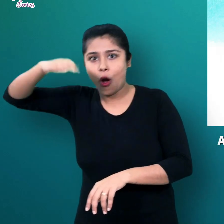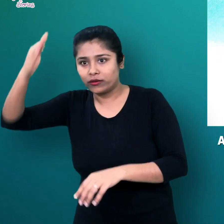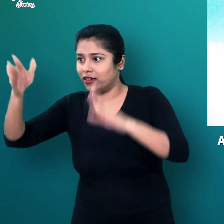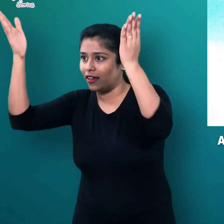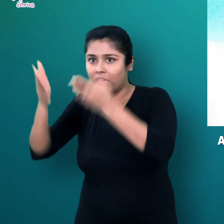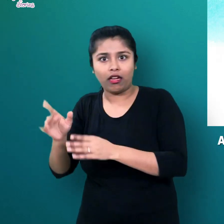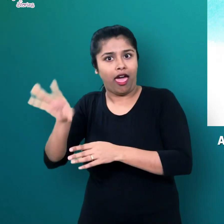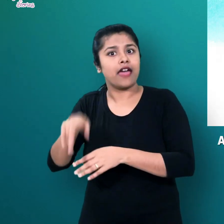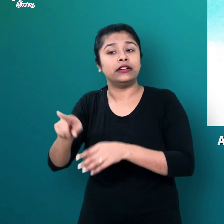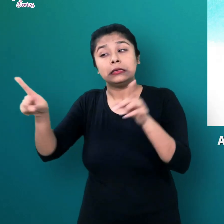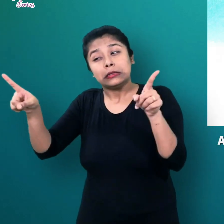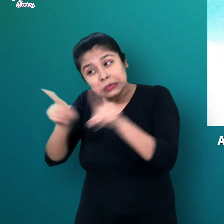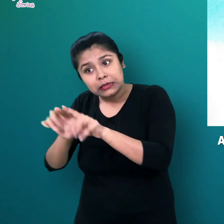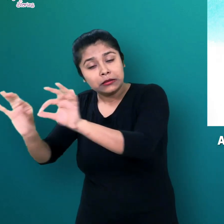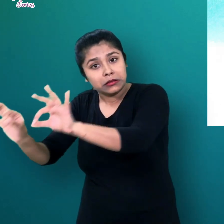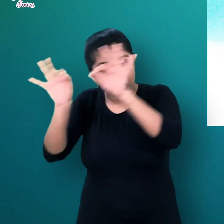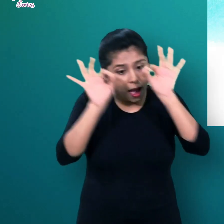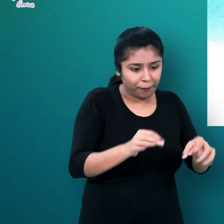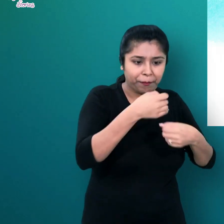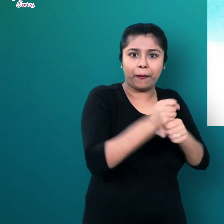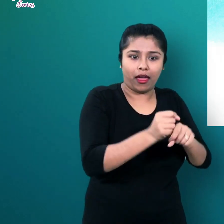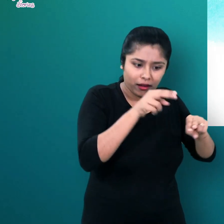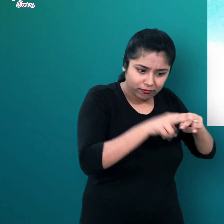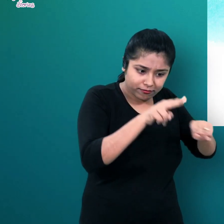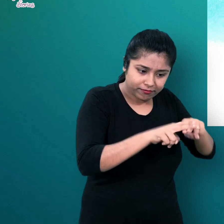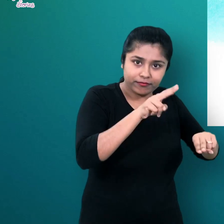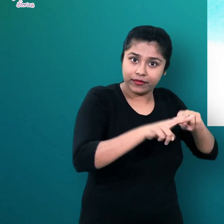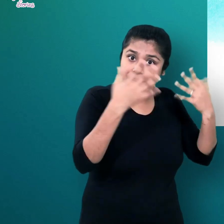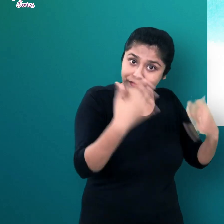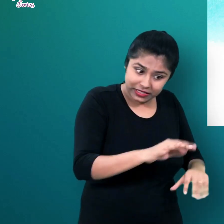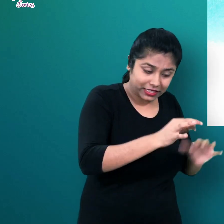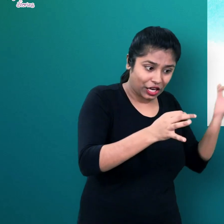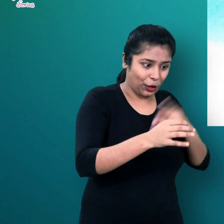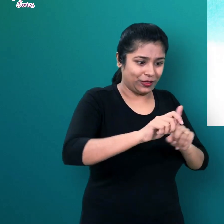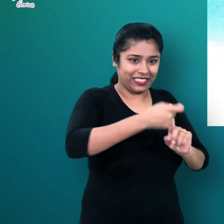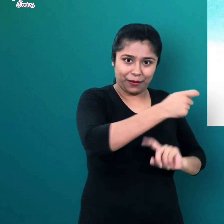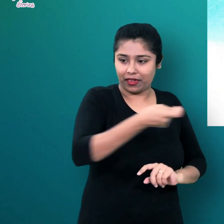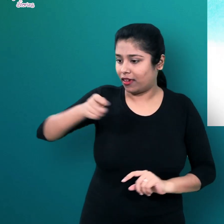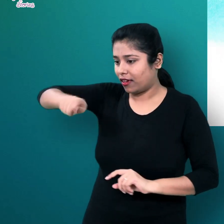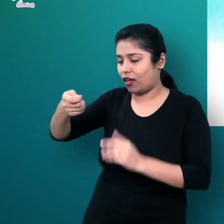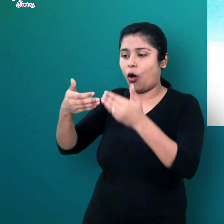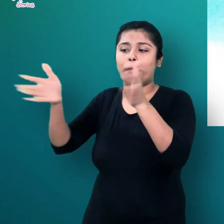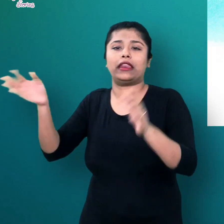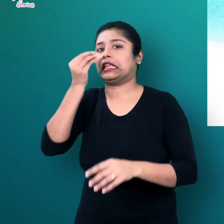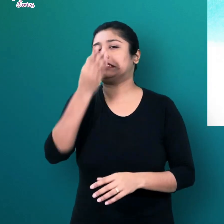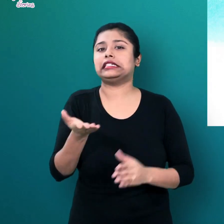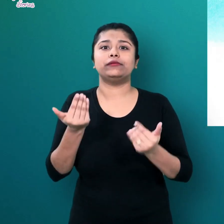it. The key's mountains and valleys fit that pattern. So when you turn the key, the